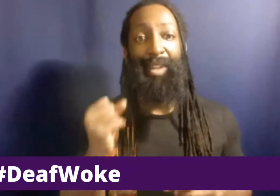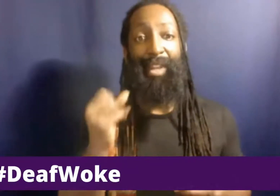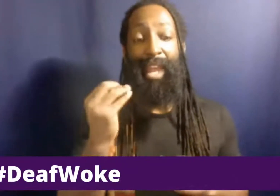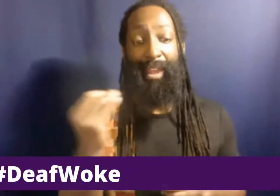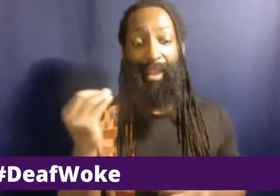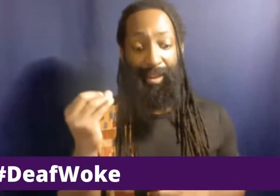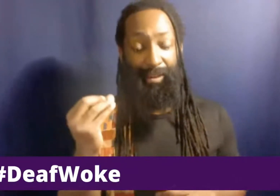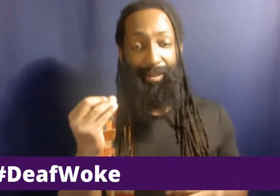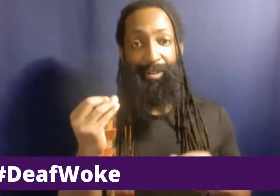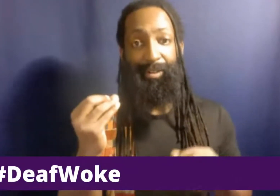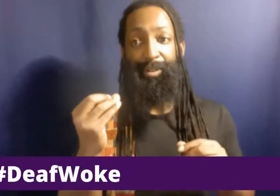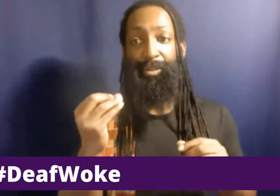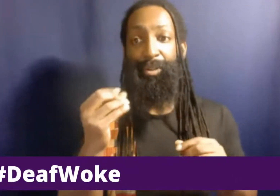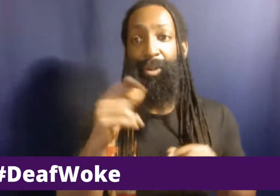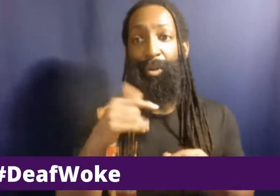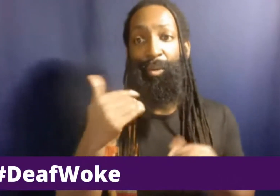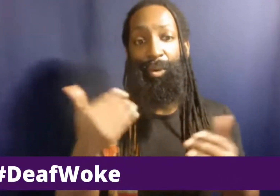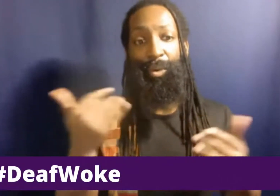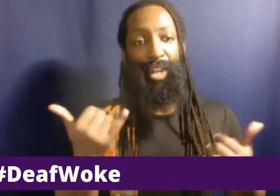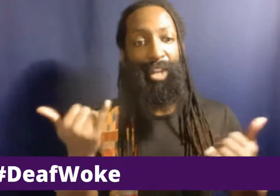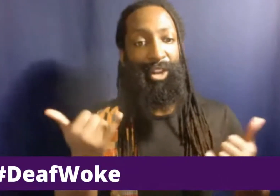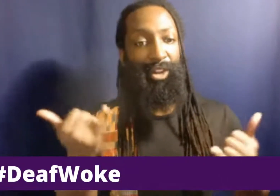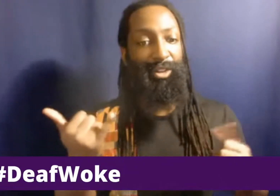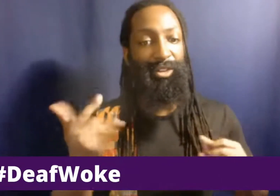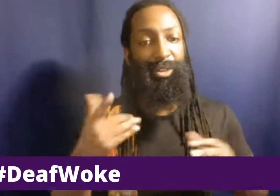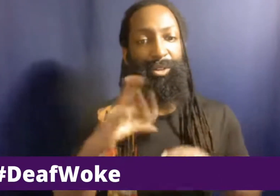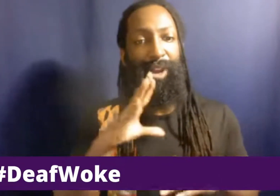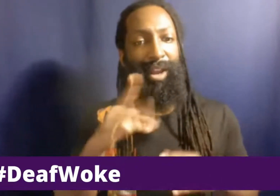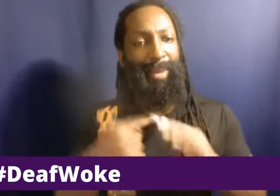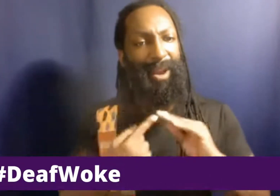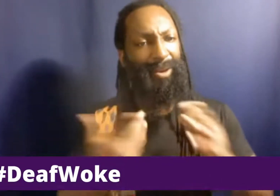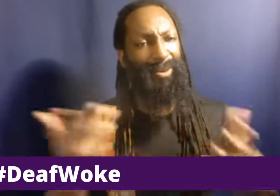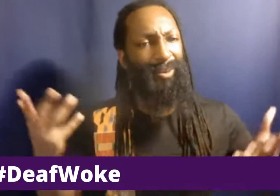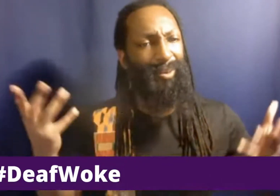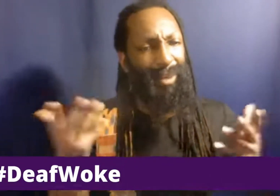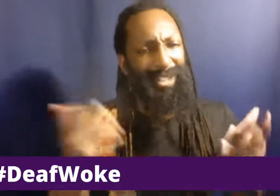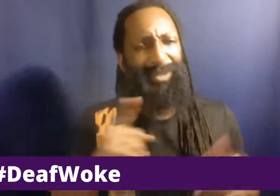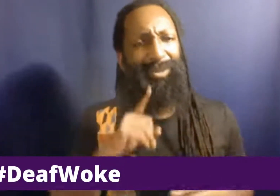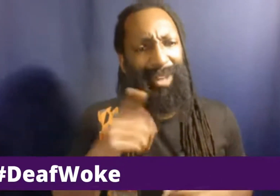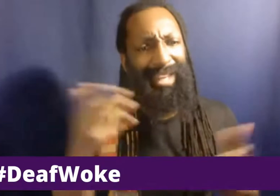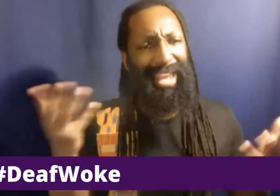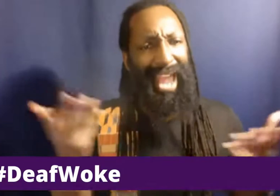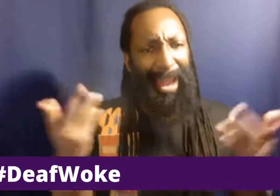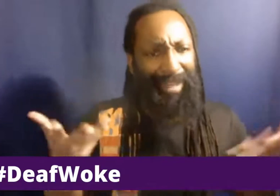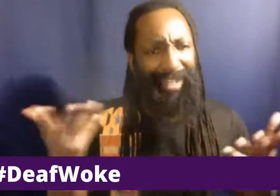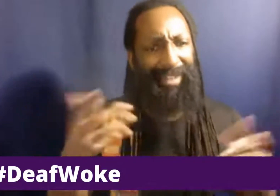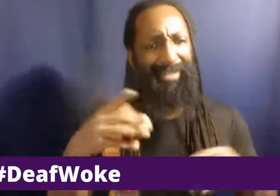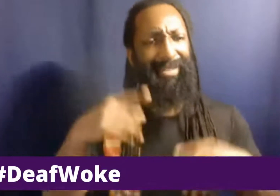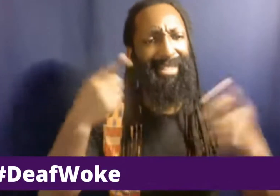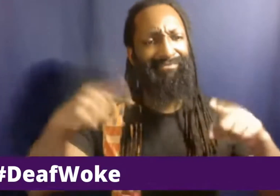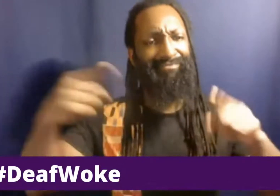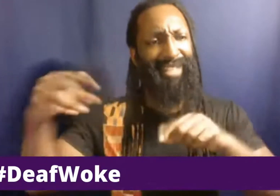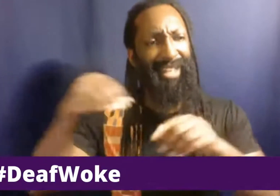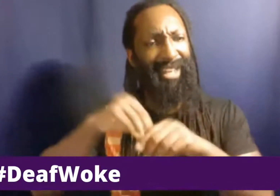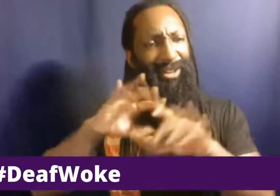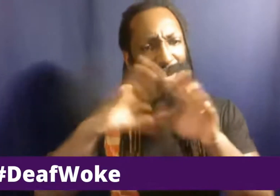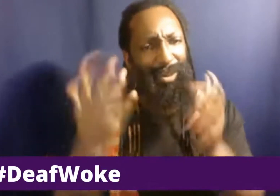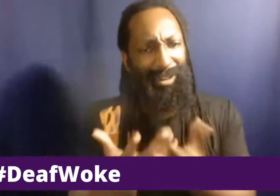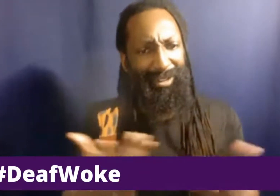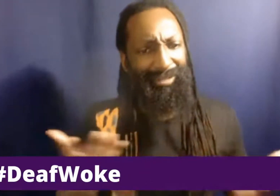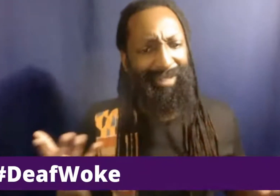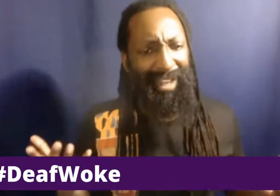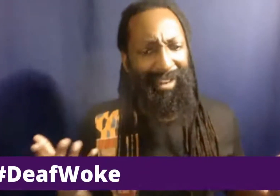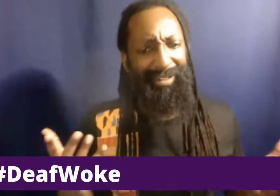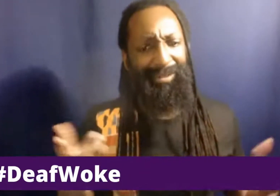So that. And we're here to talk about what's really happening in